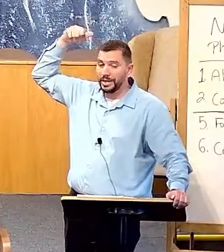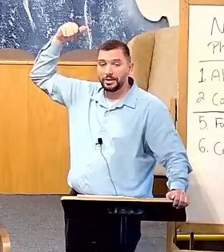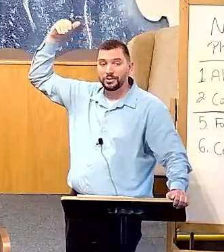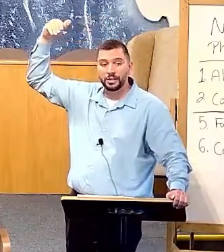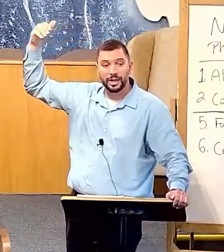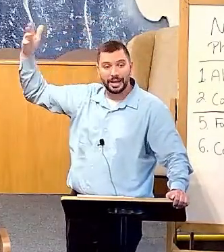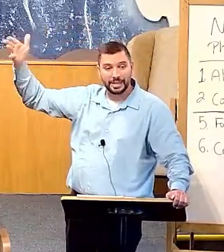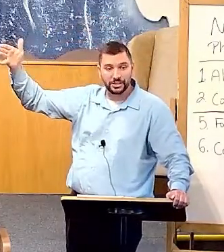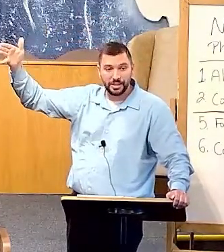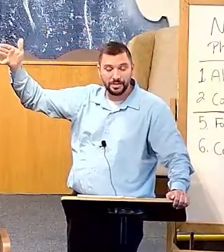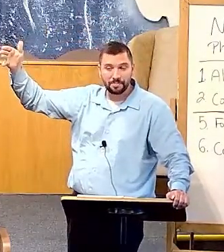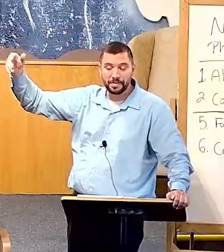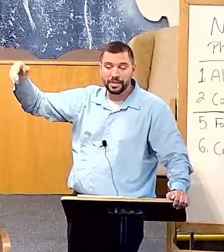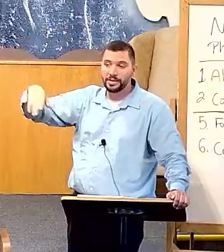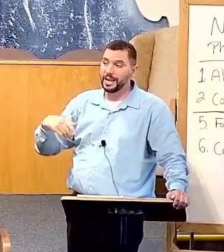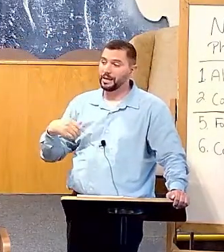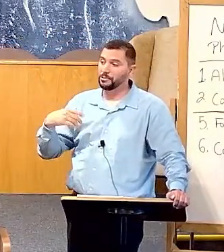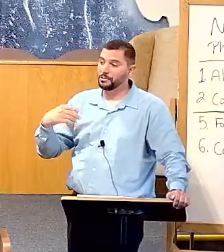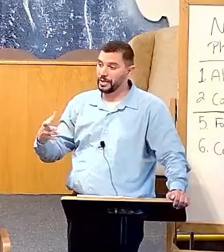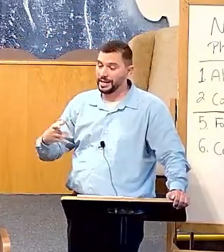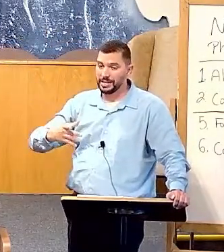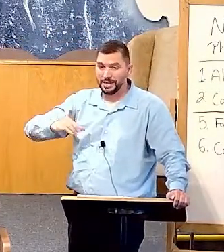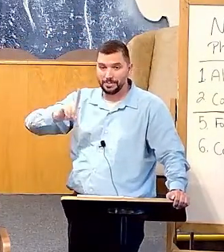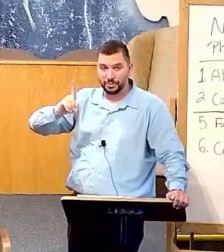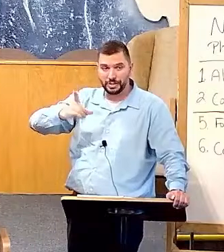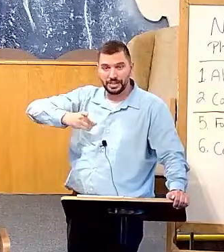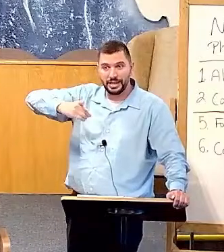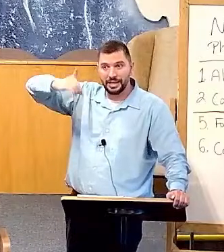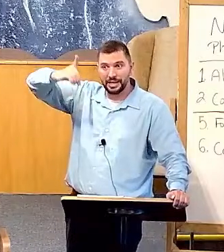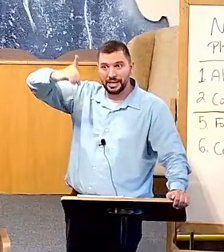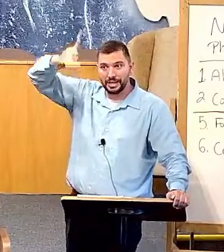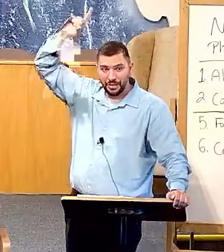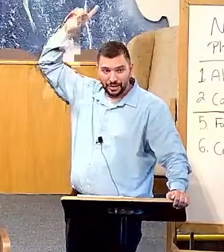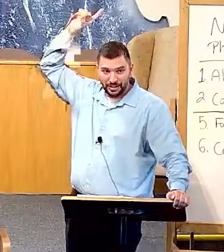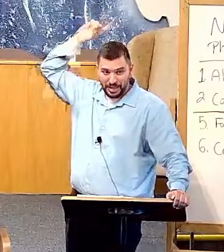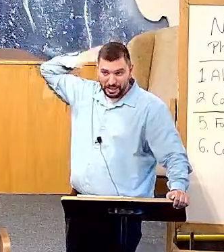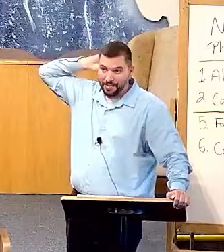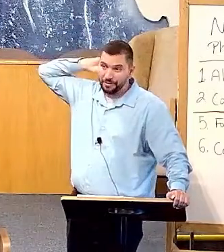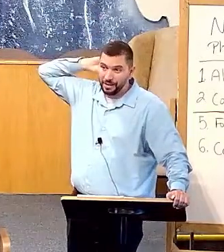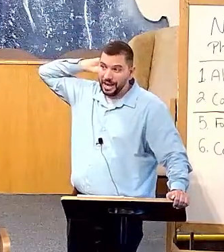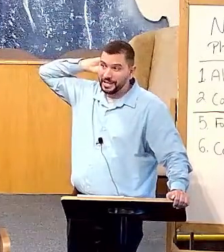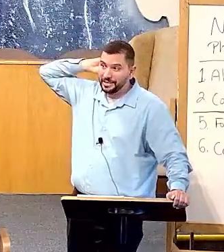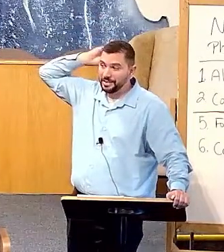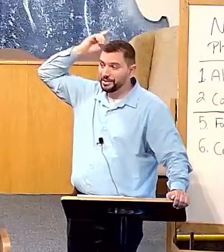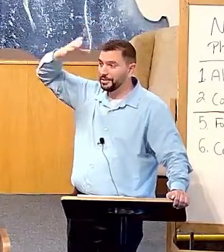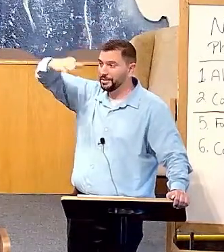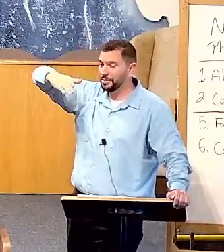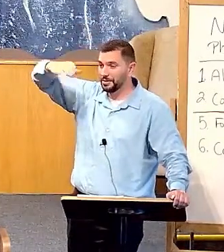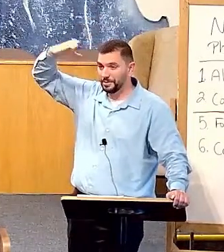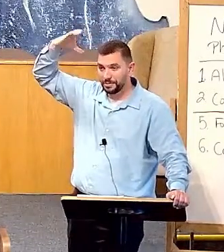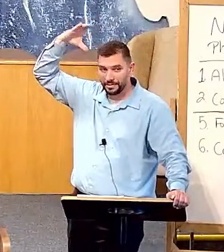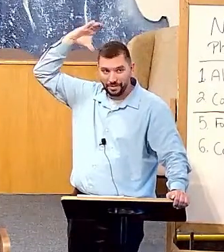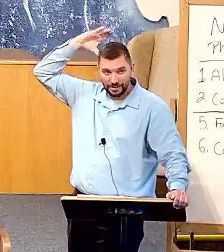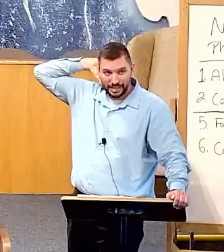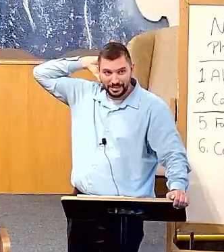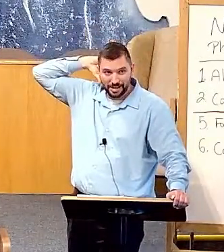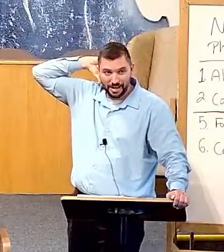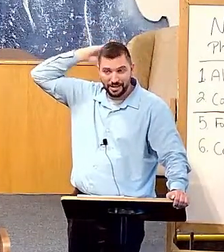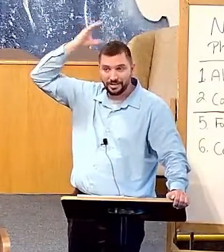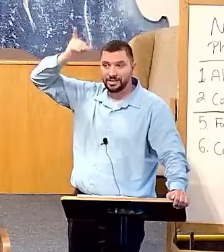in the lion's den, Daniel's sign name is with a D like that for lion. So that's lion,